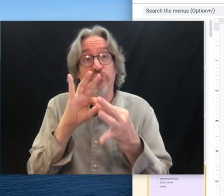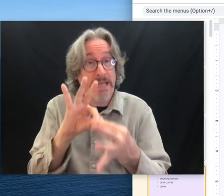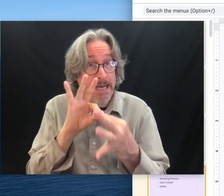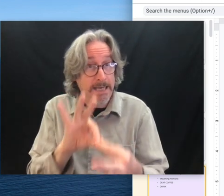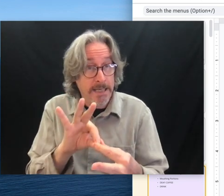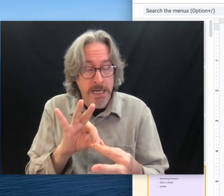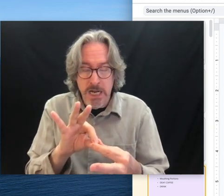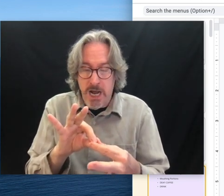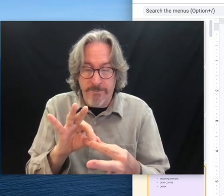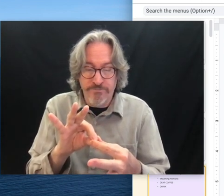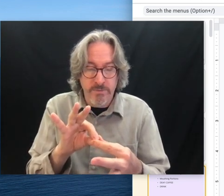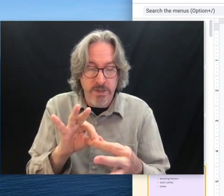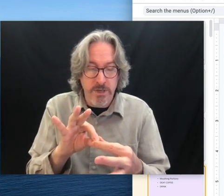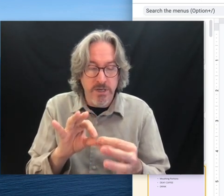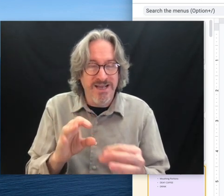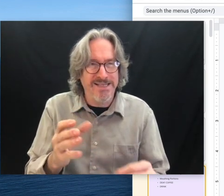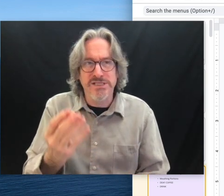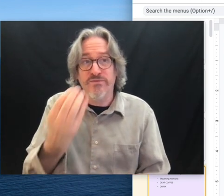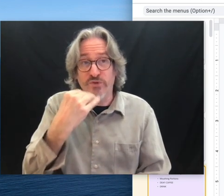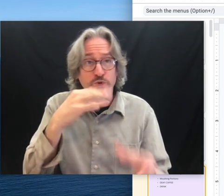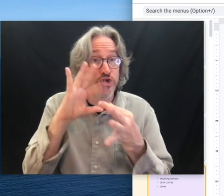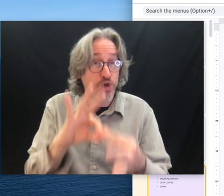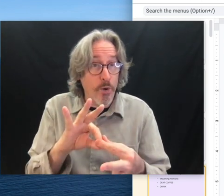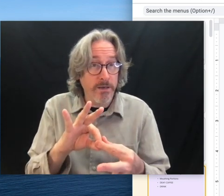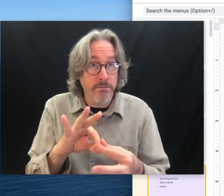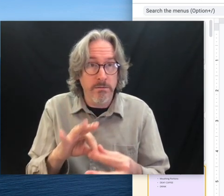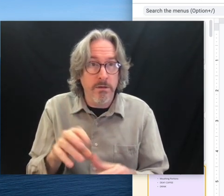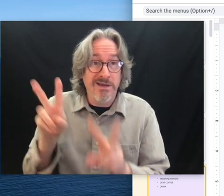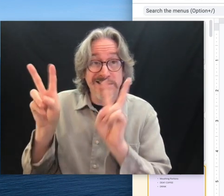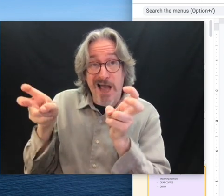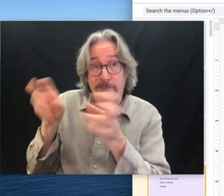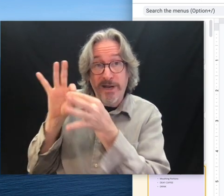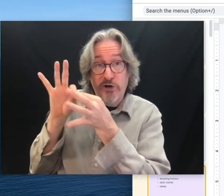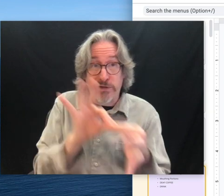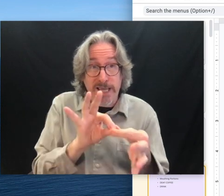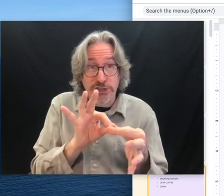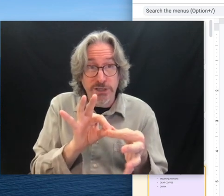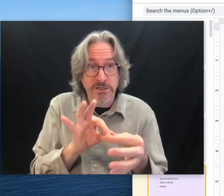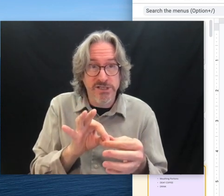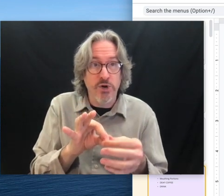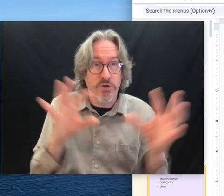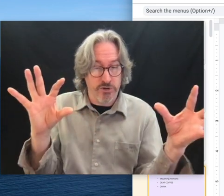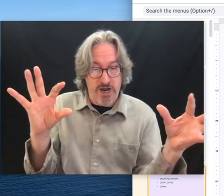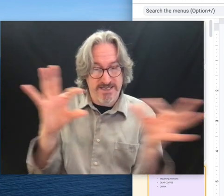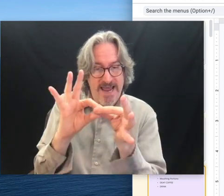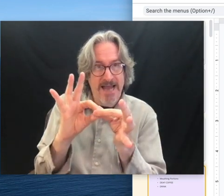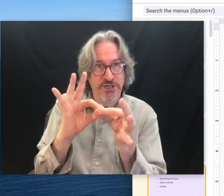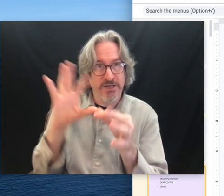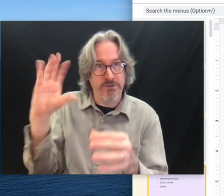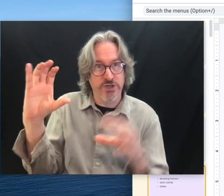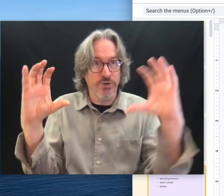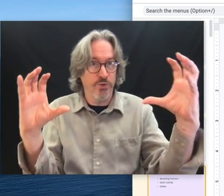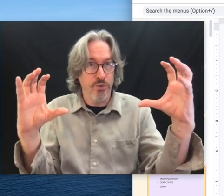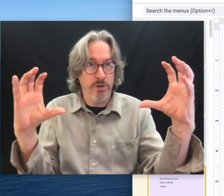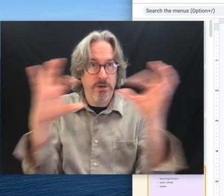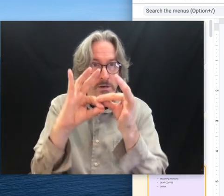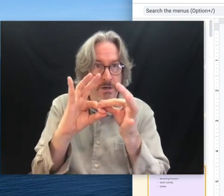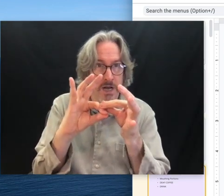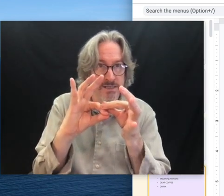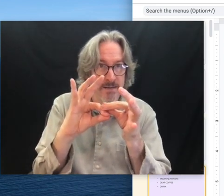food related. It's food join, topic relation, so you're attaching the